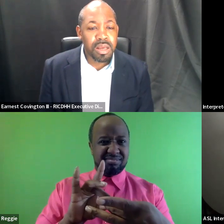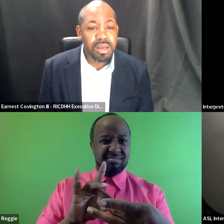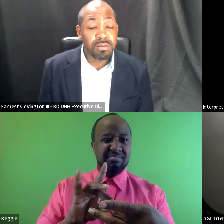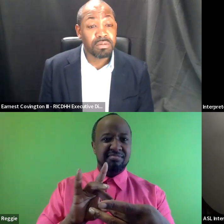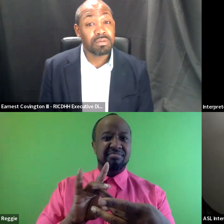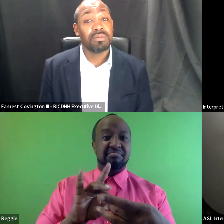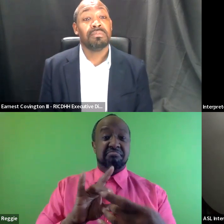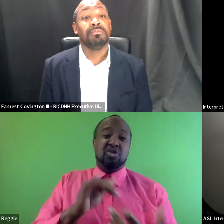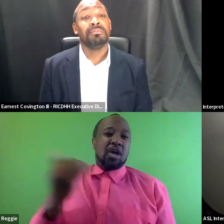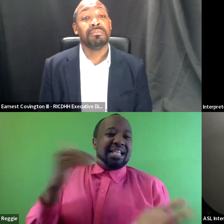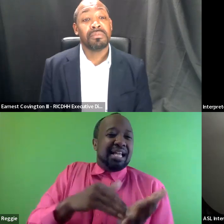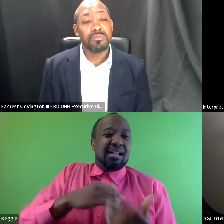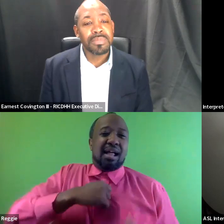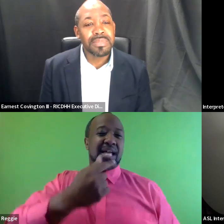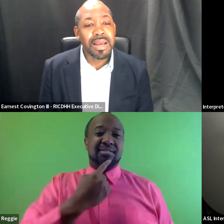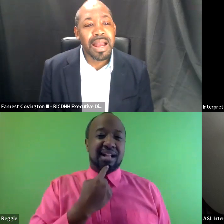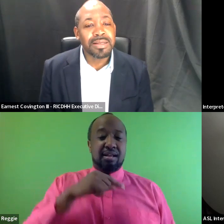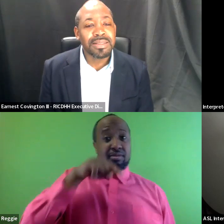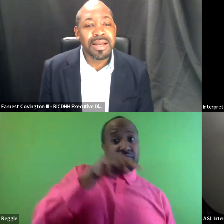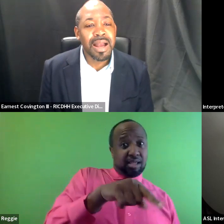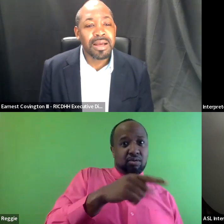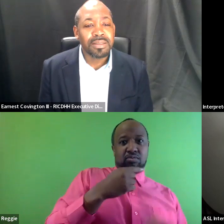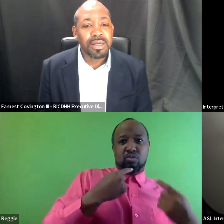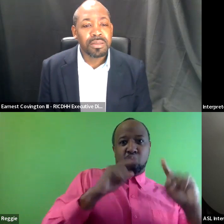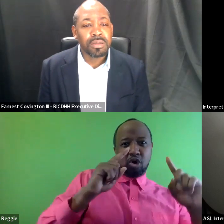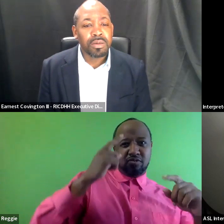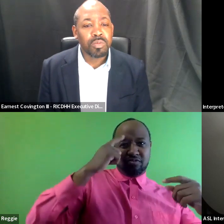Why? I was honest, and that gave an immediate connection with them.